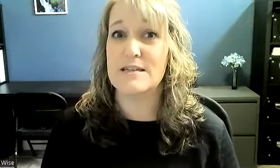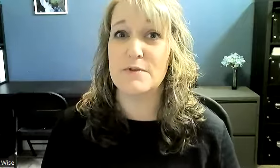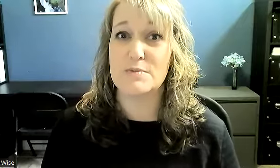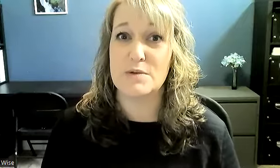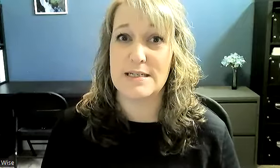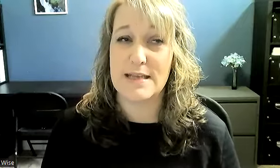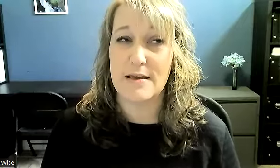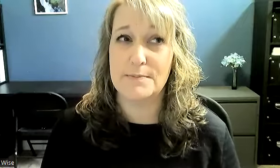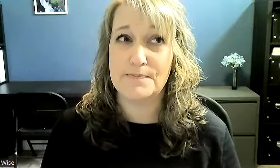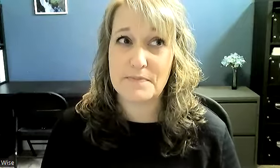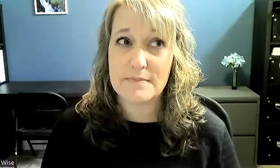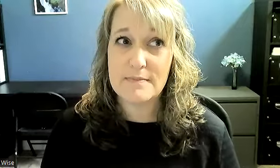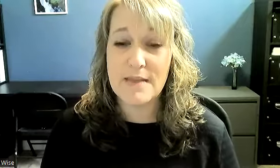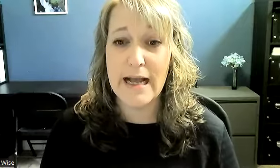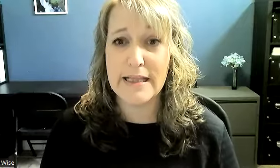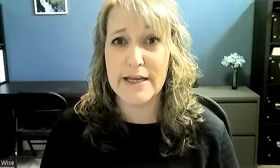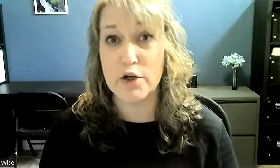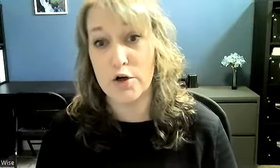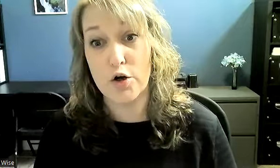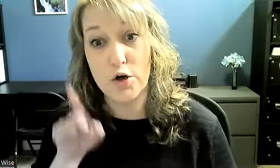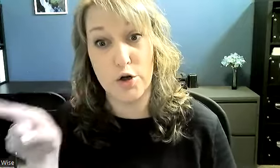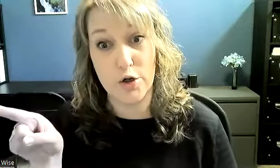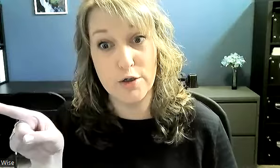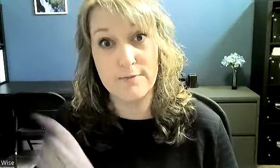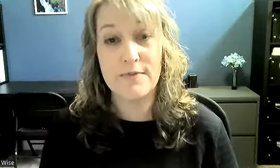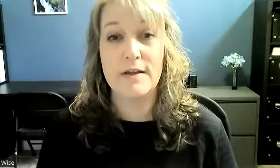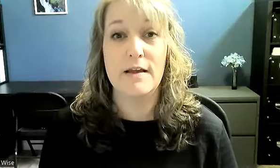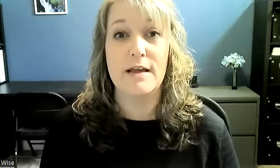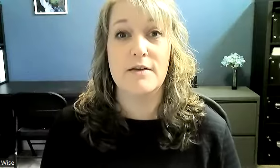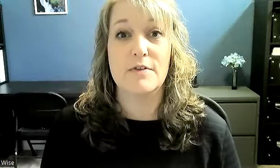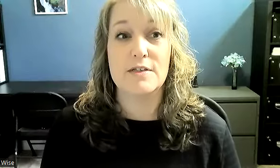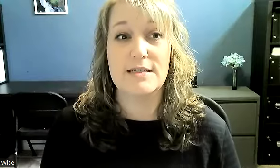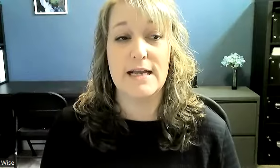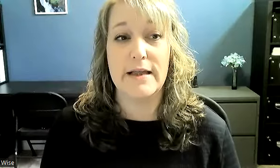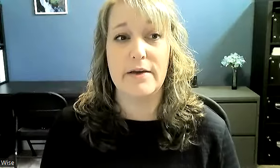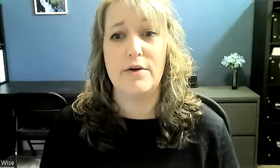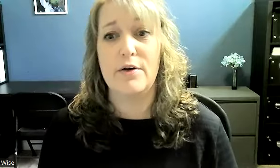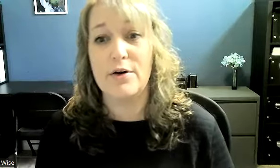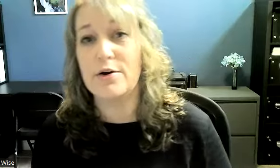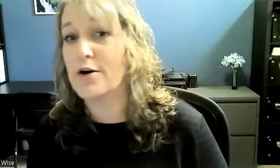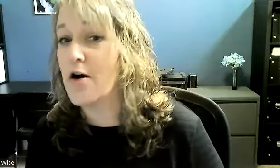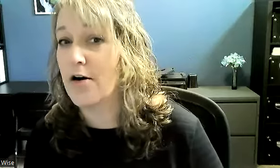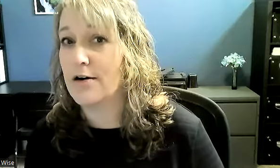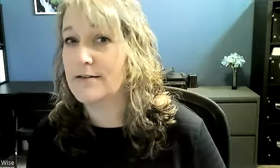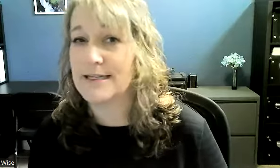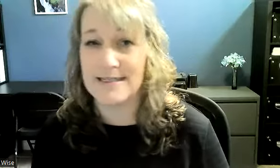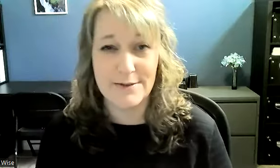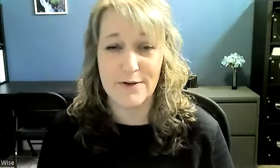difference between saying, I like her versus I like her car. It's a different